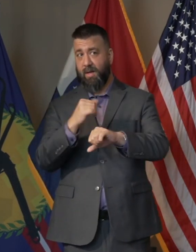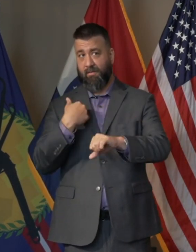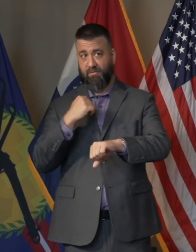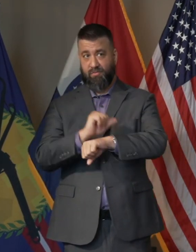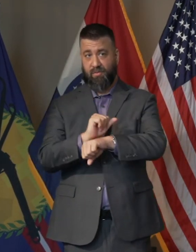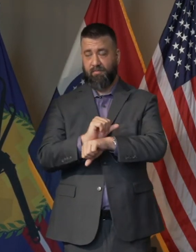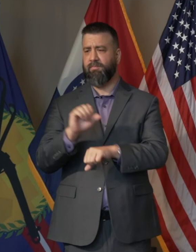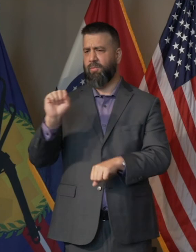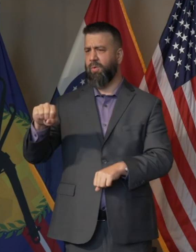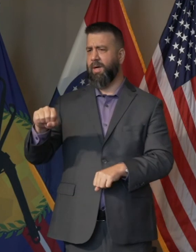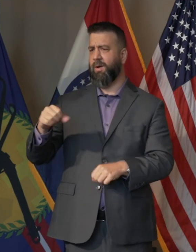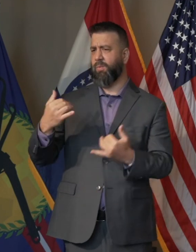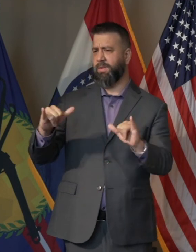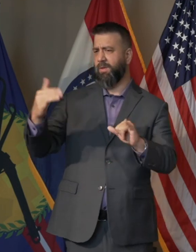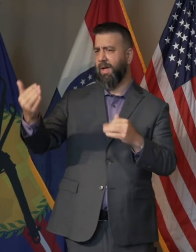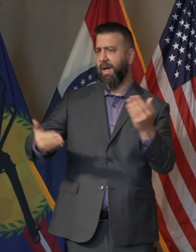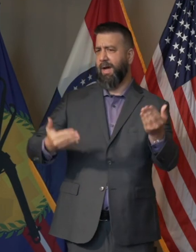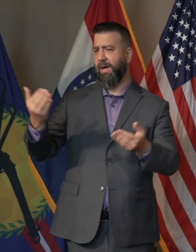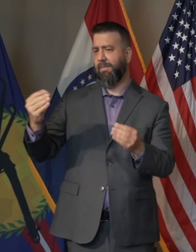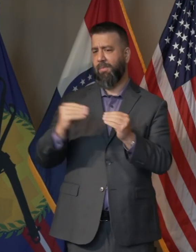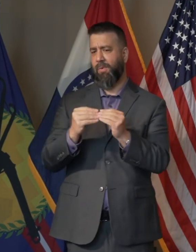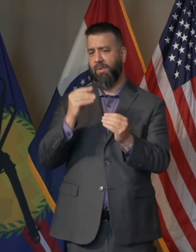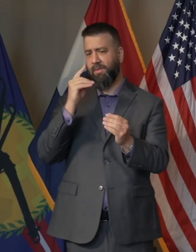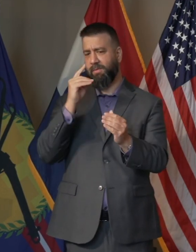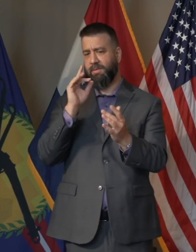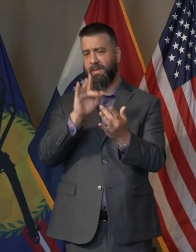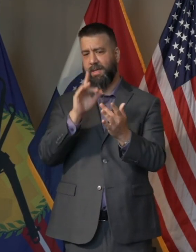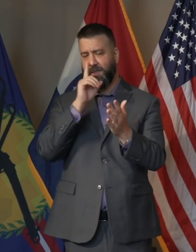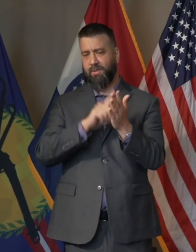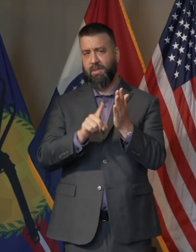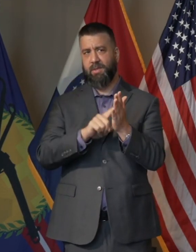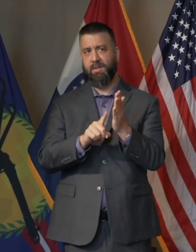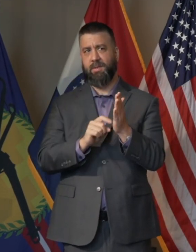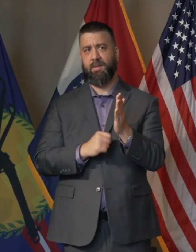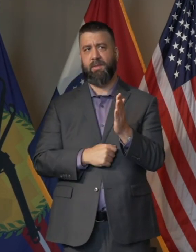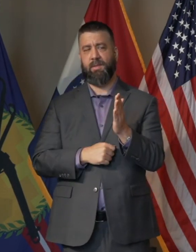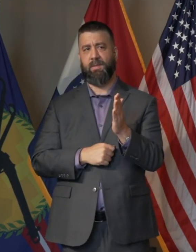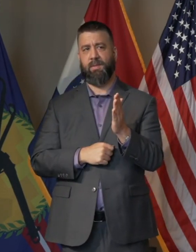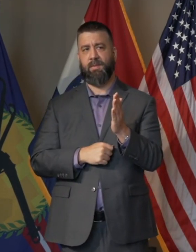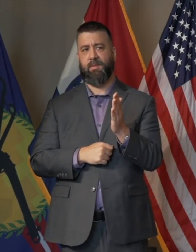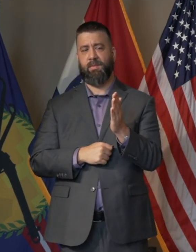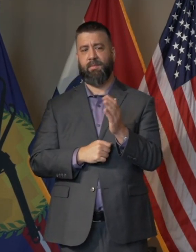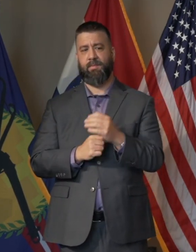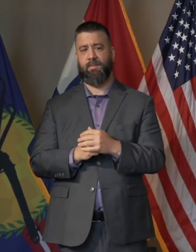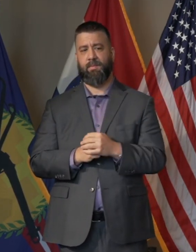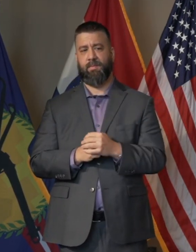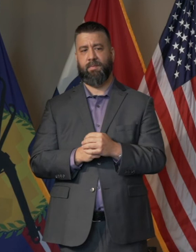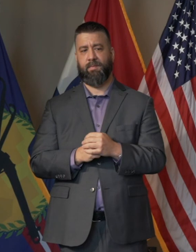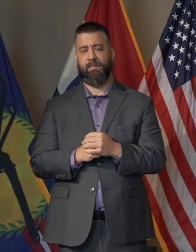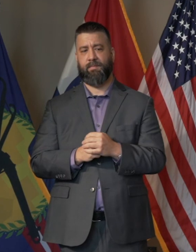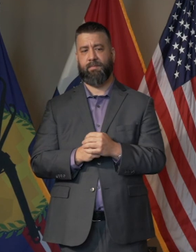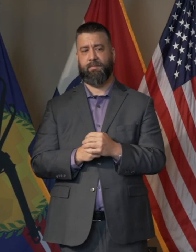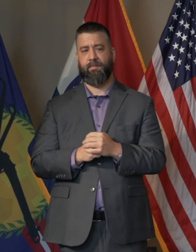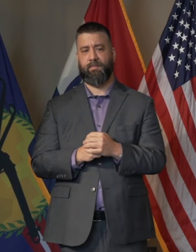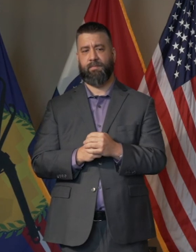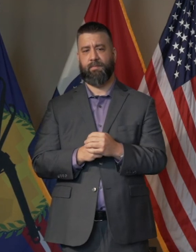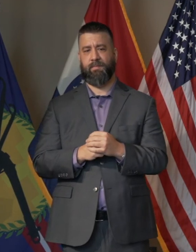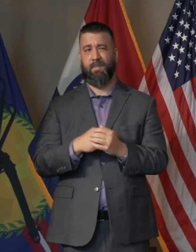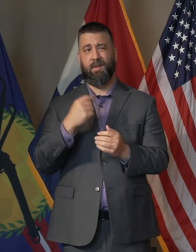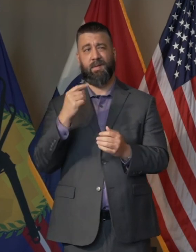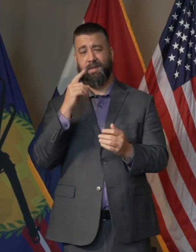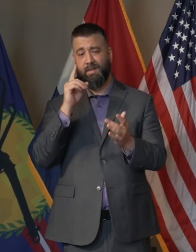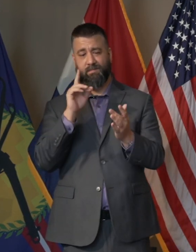will continue to do that. But there is no model in public health where contact tracing works as well as it should